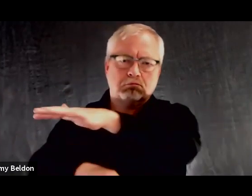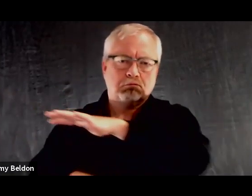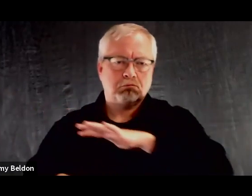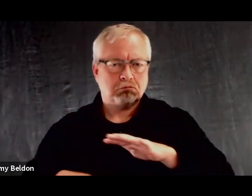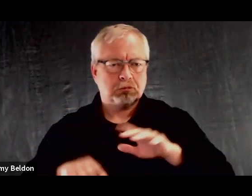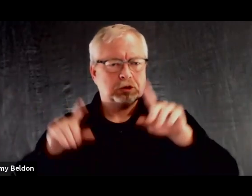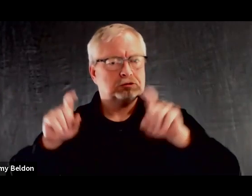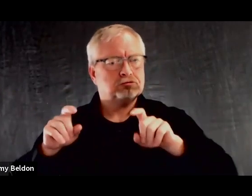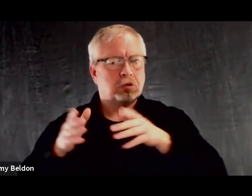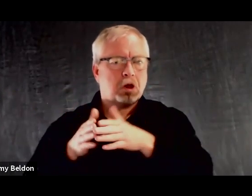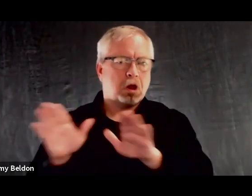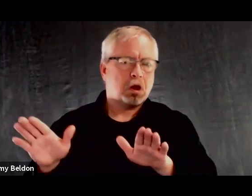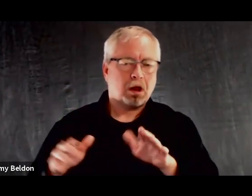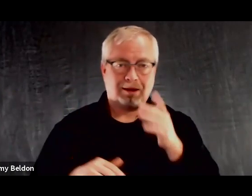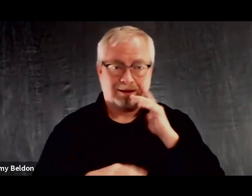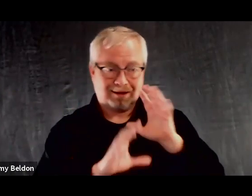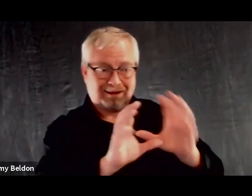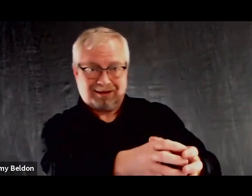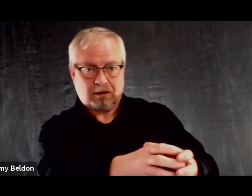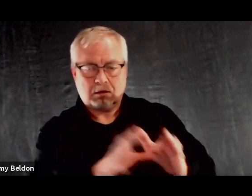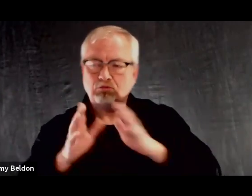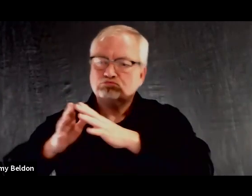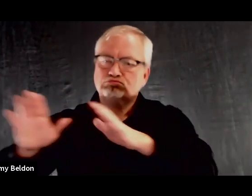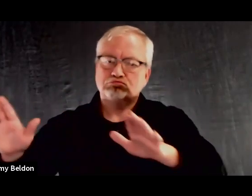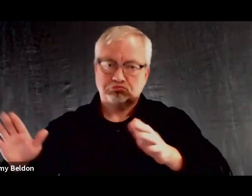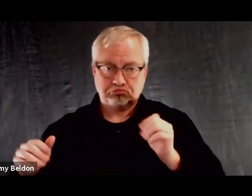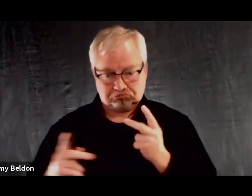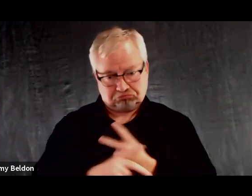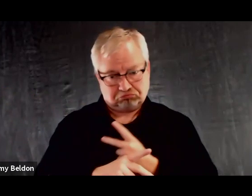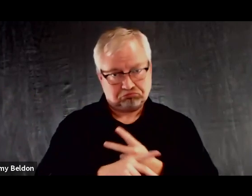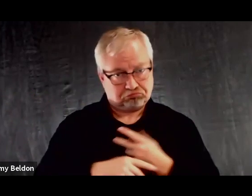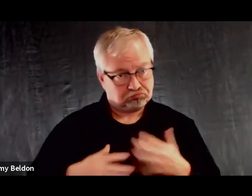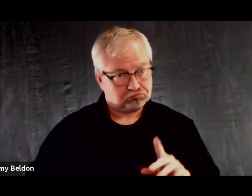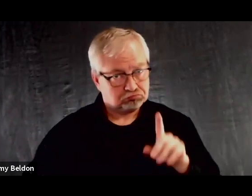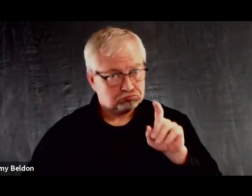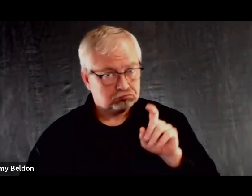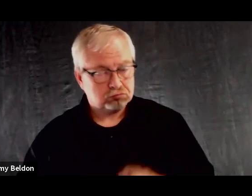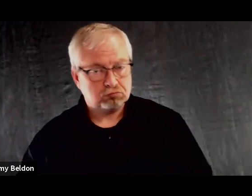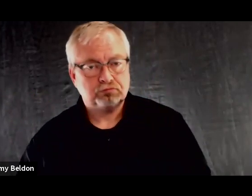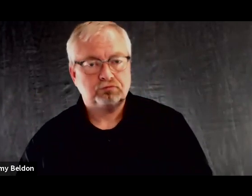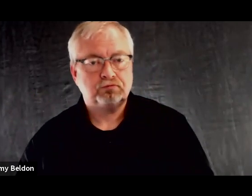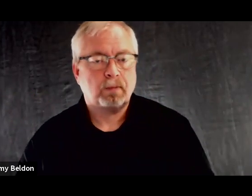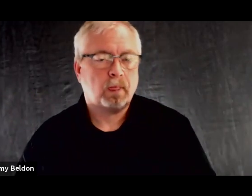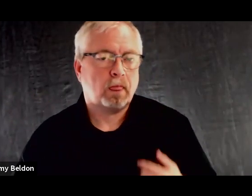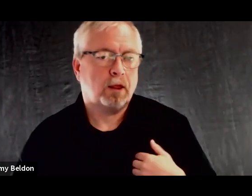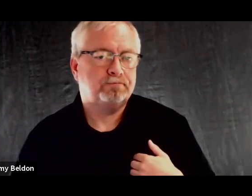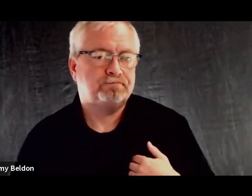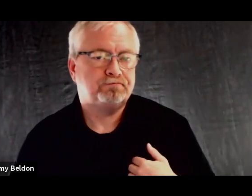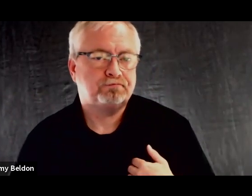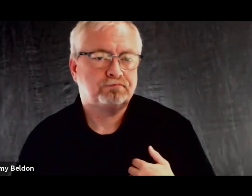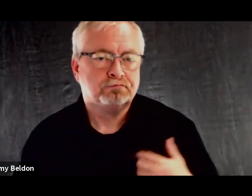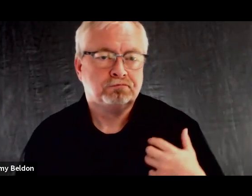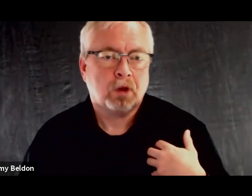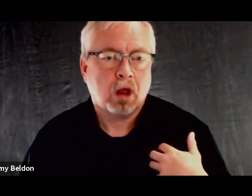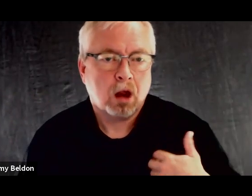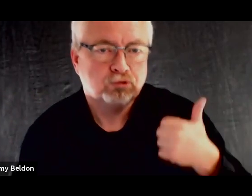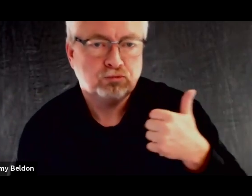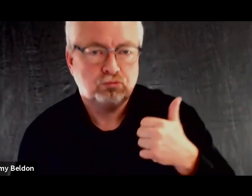yet? Oh, yeah. You mean we're getting lots of positives in the settings where we know